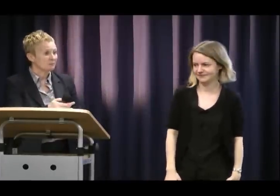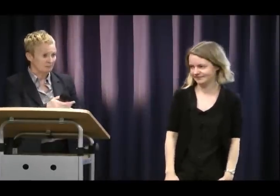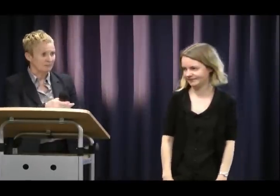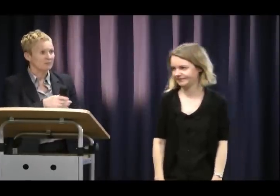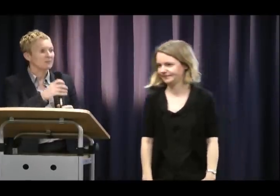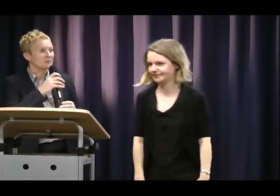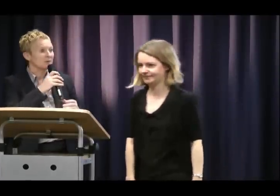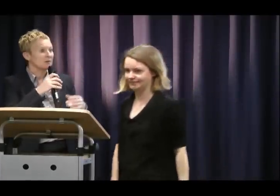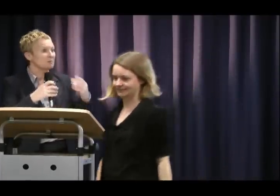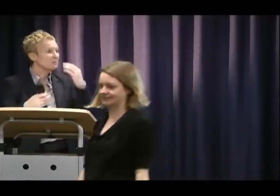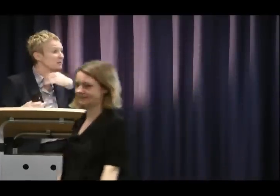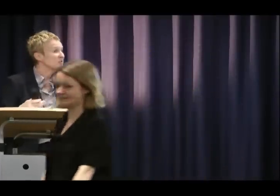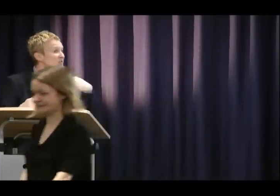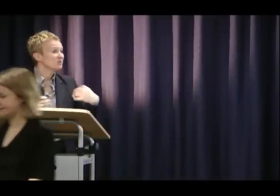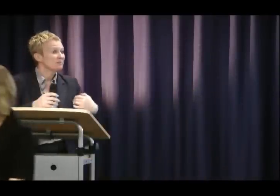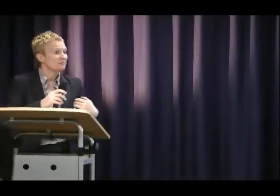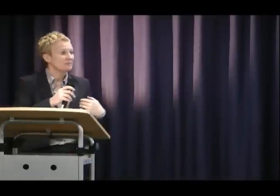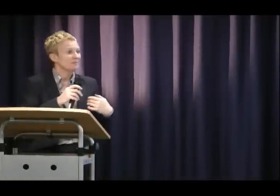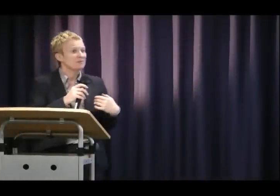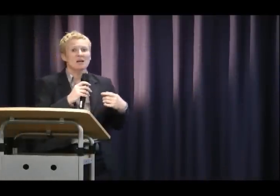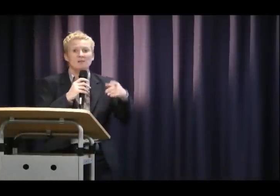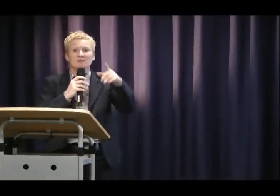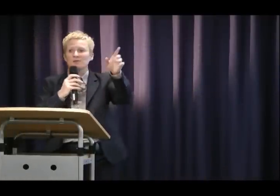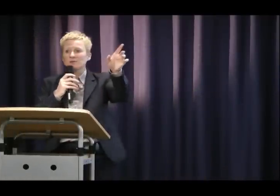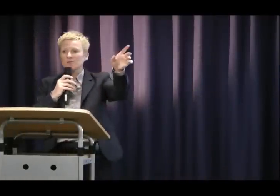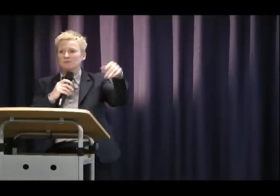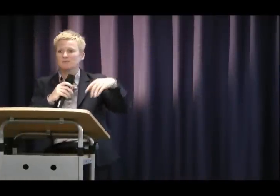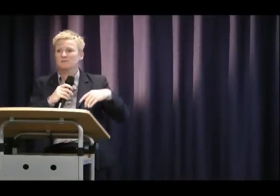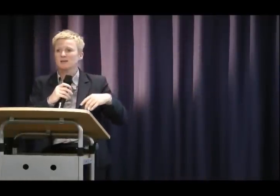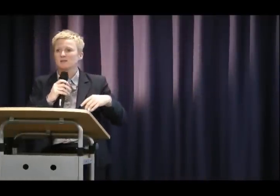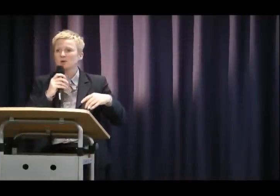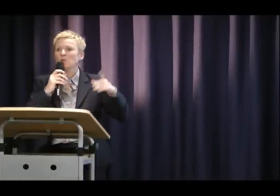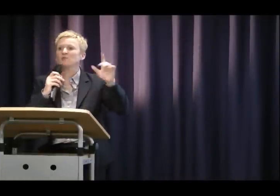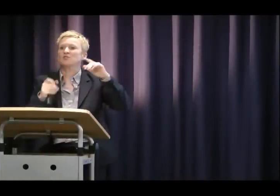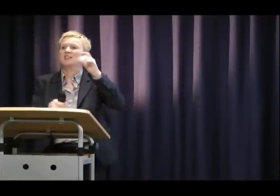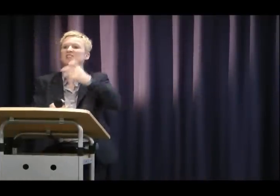Yeah. Yeah. Oh, just this.